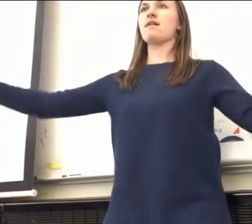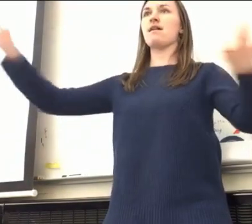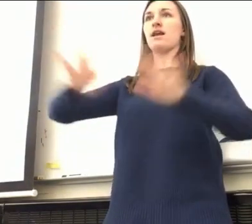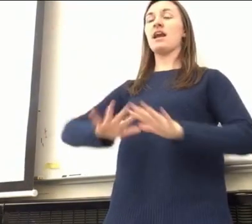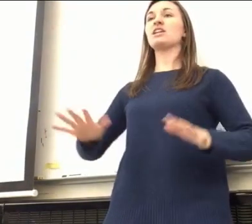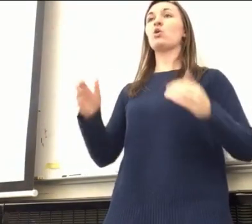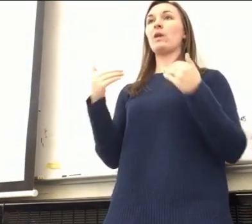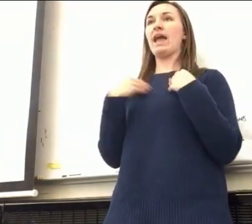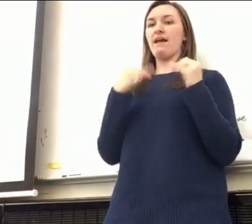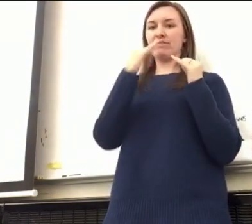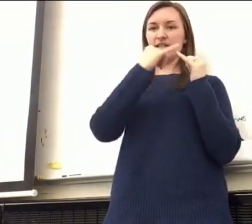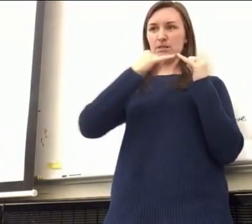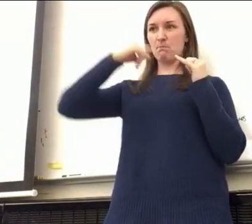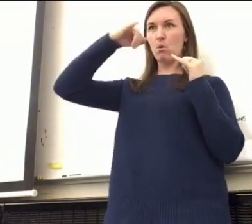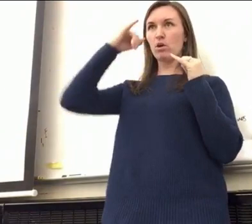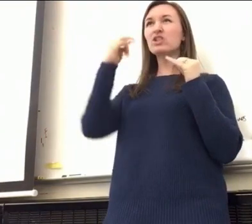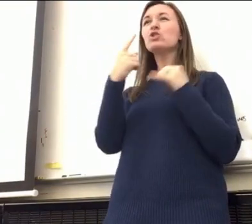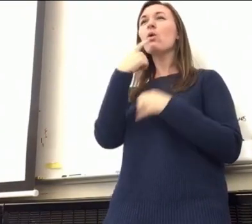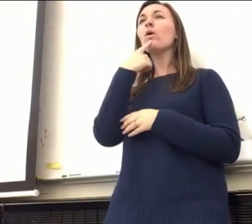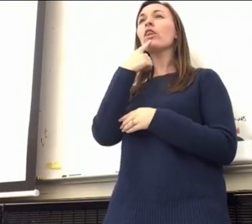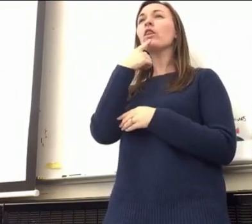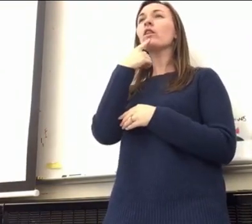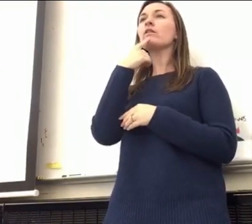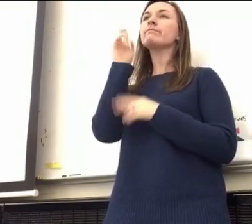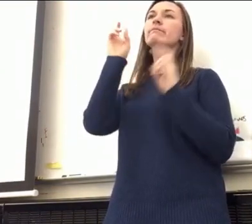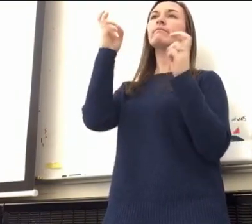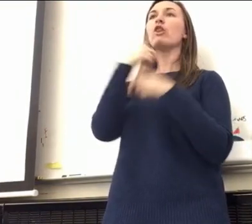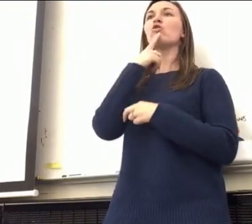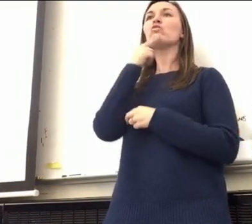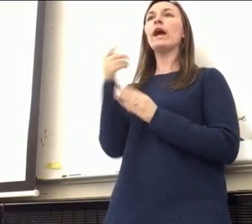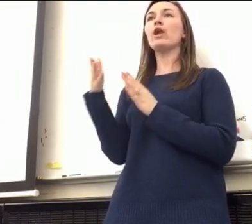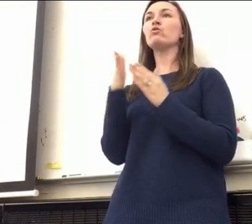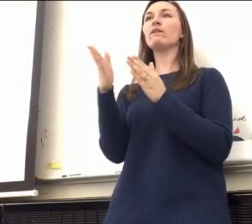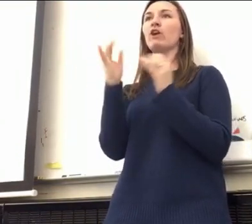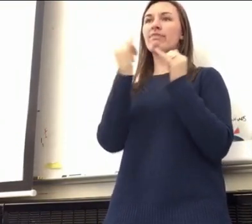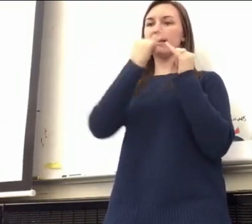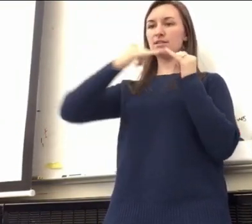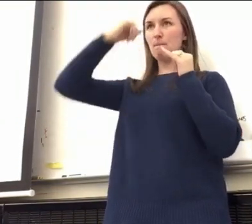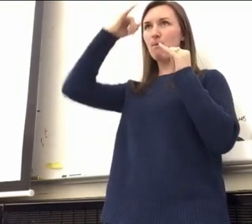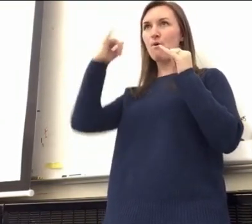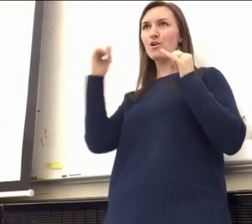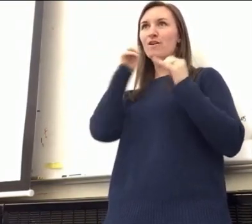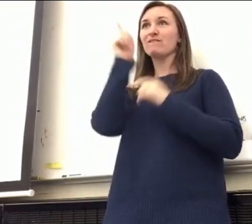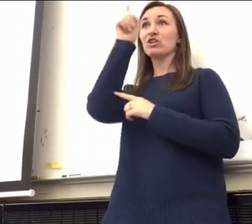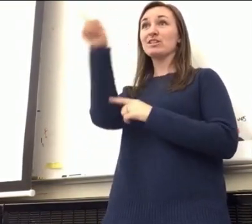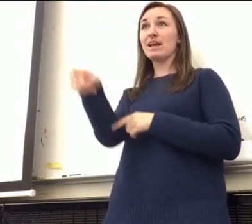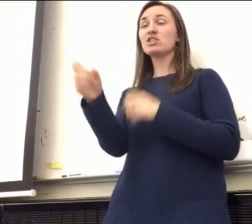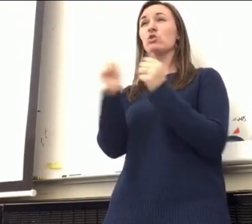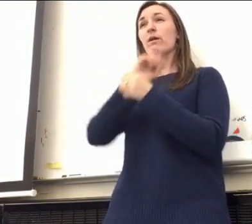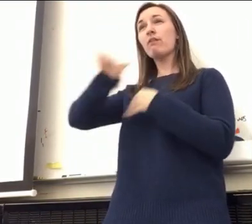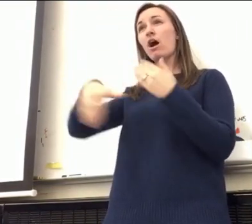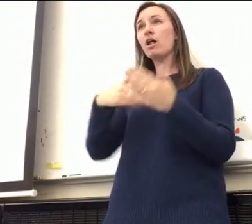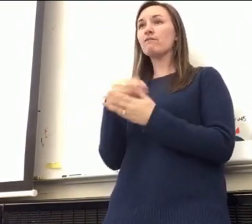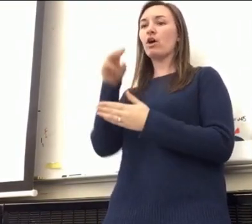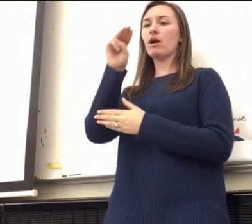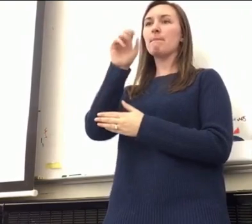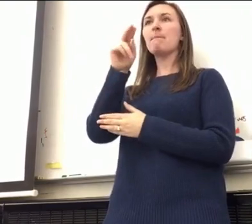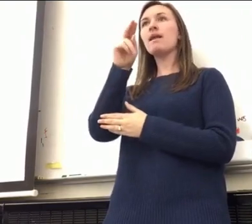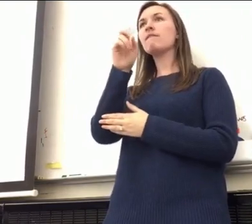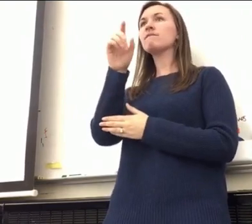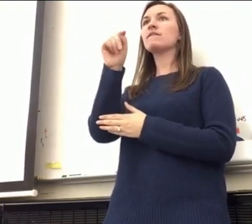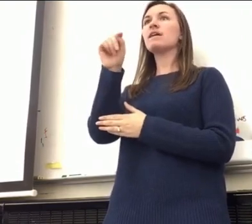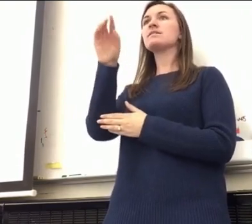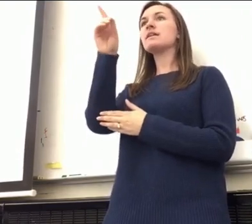this border along the Red River, which is going to be the border of Texas. Now, with all of our manifest destiny and with all of us